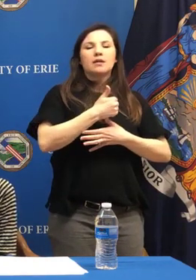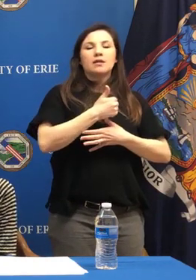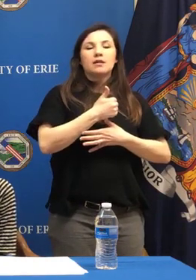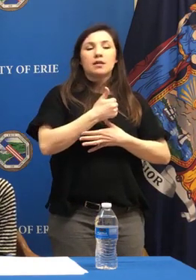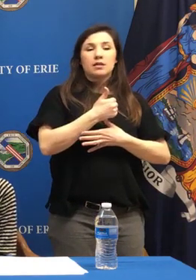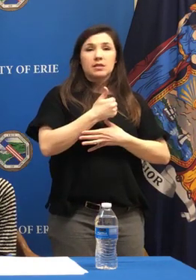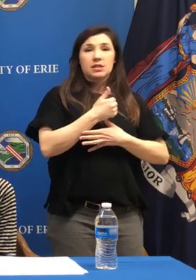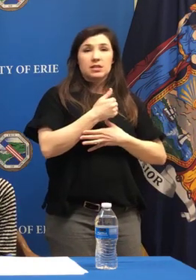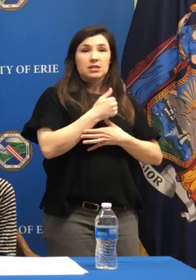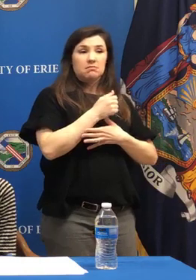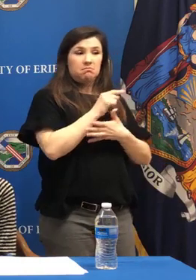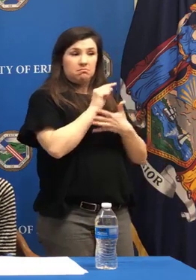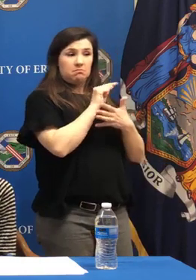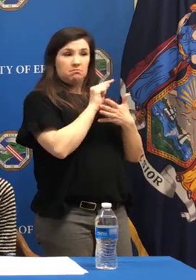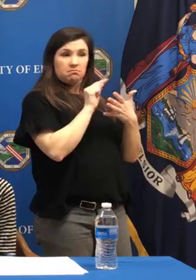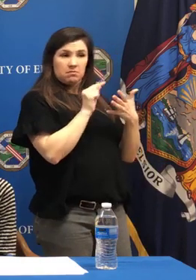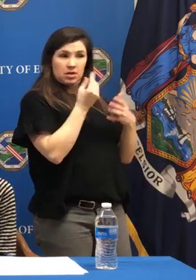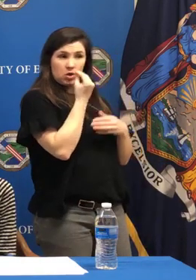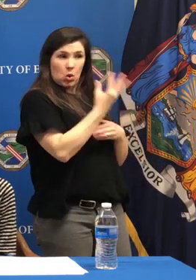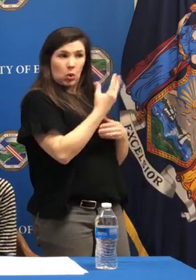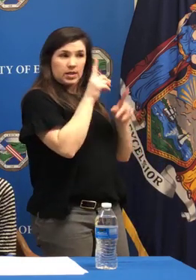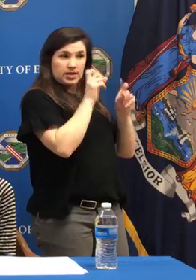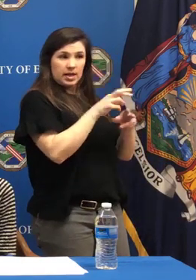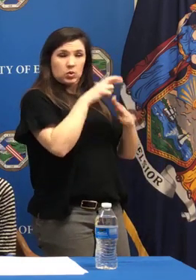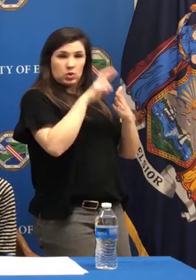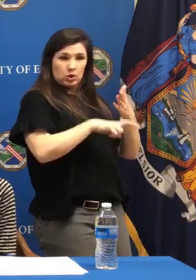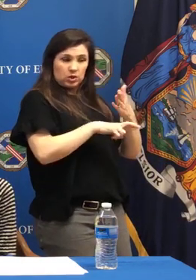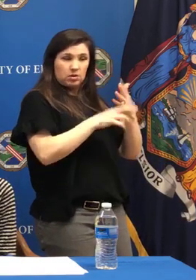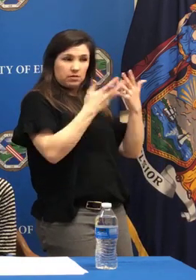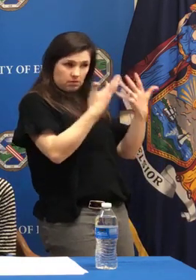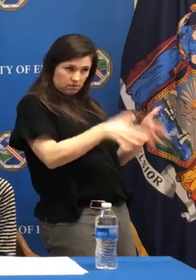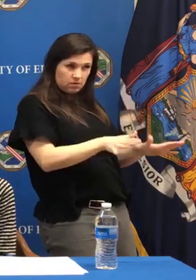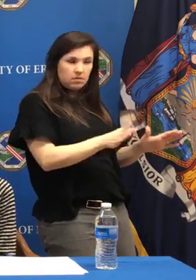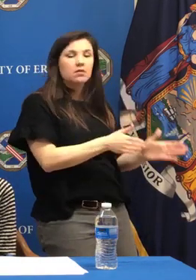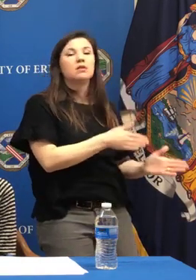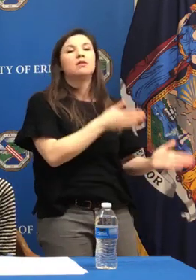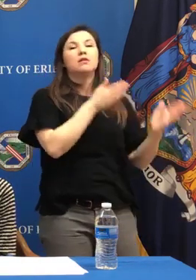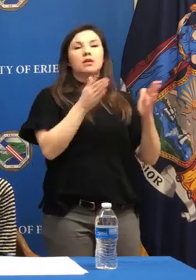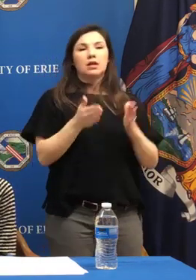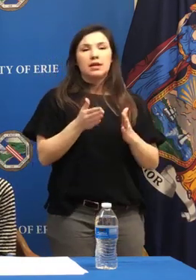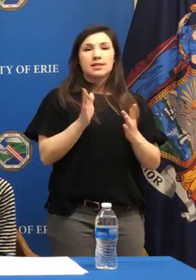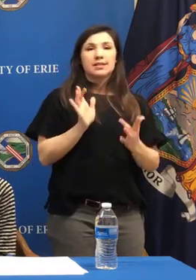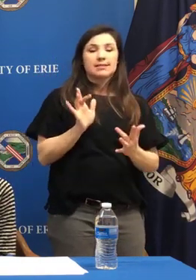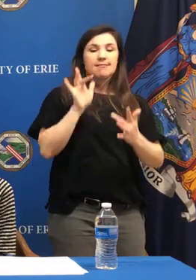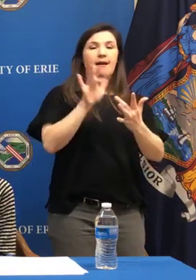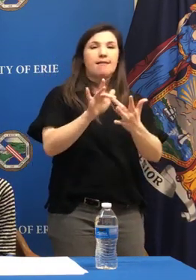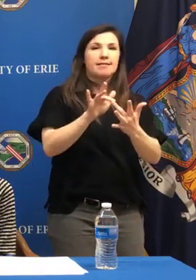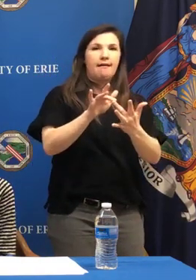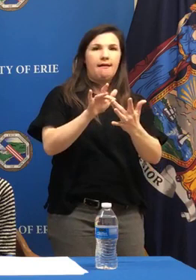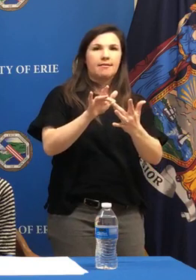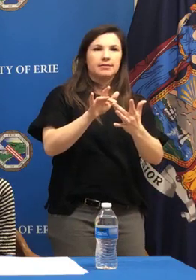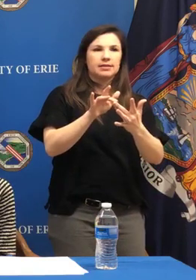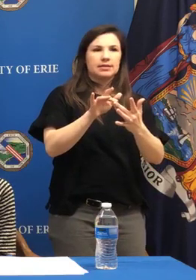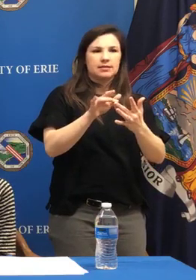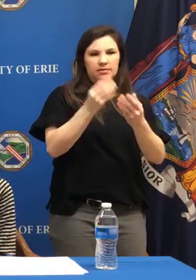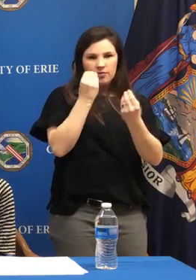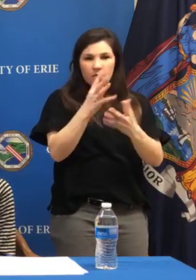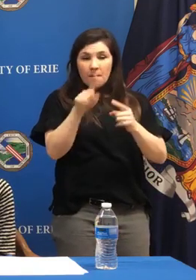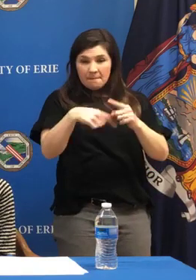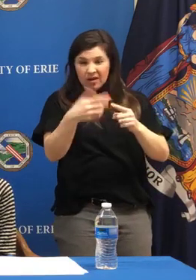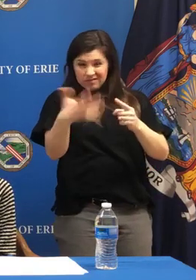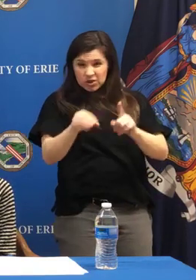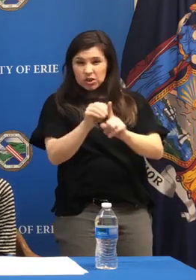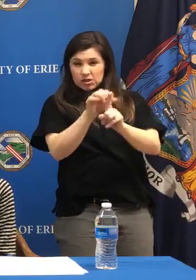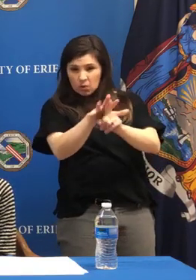those individuals are informed of their test results, make sure that these contacts are informed about their